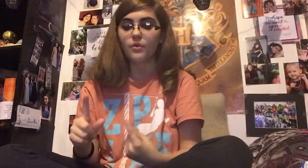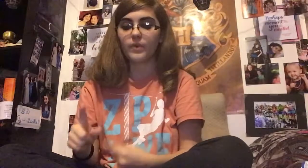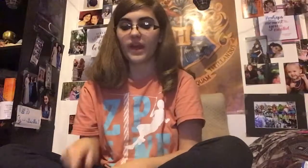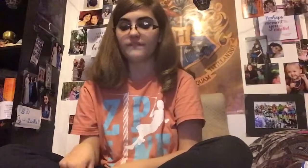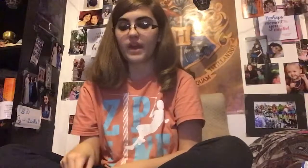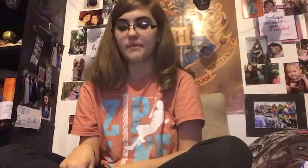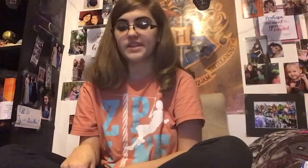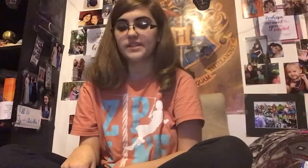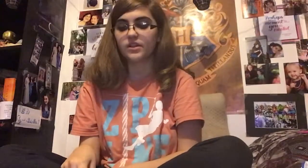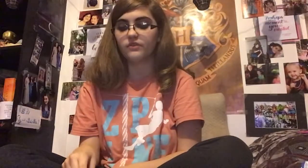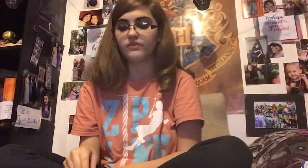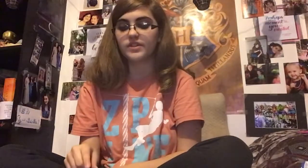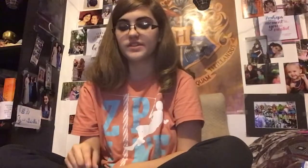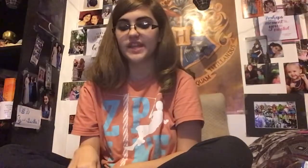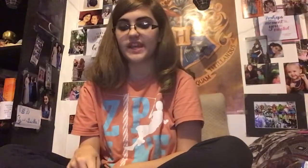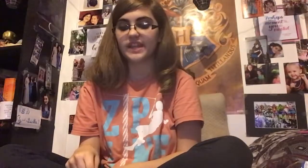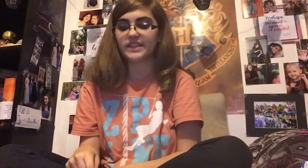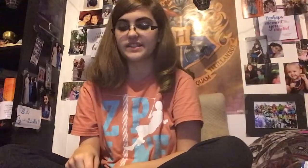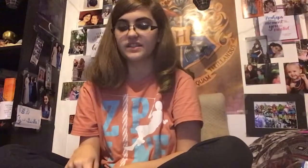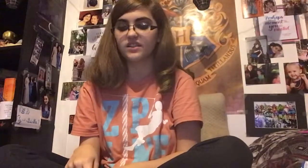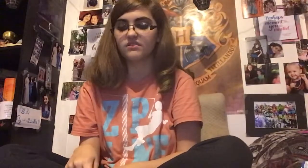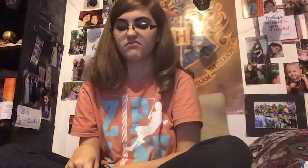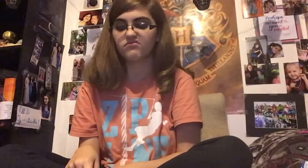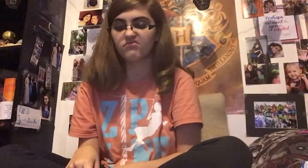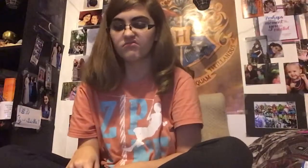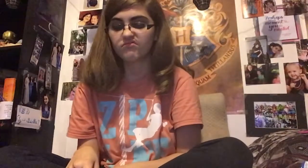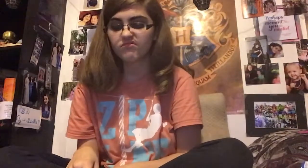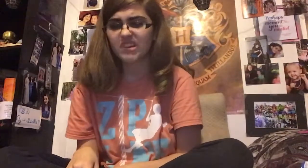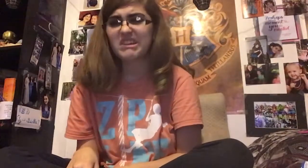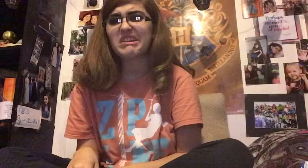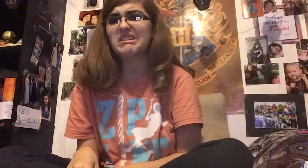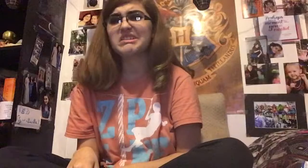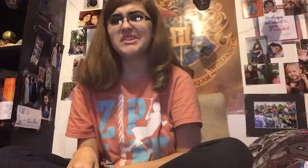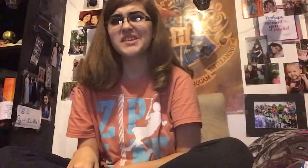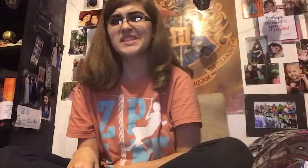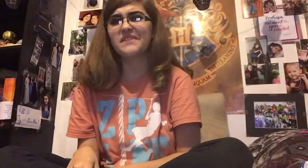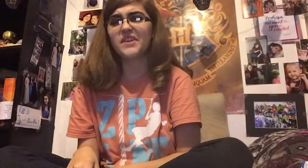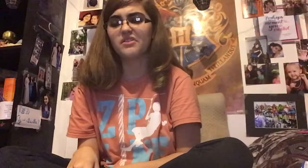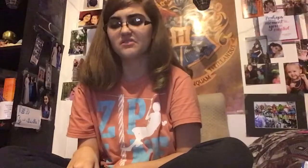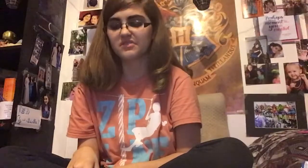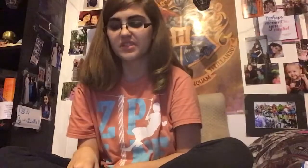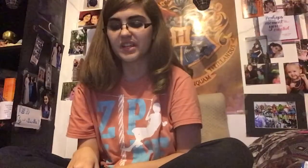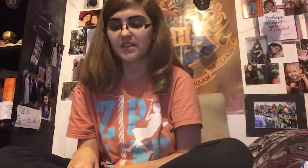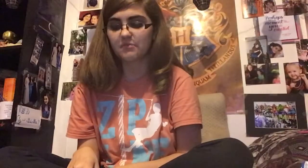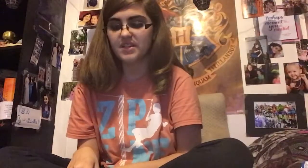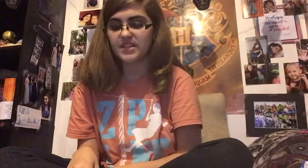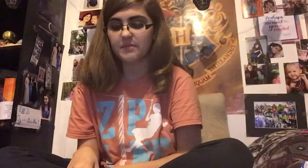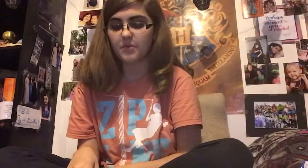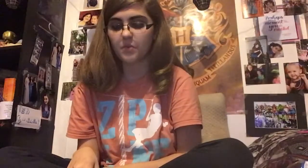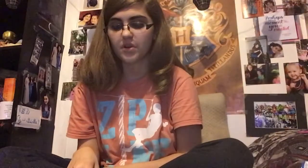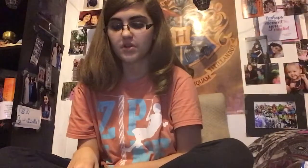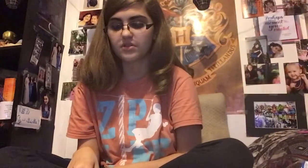When I find myself standing in the sun. The lyrics I found are like messing up the